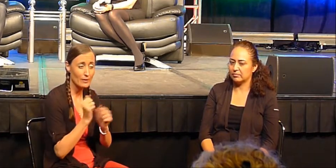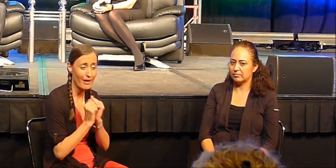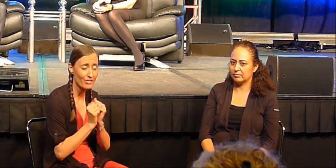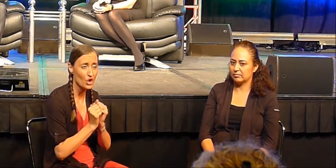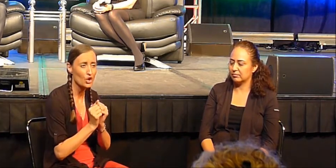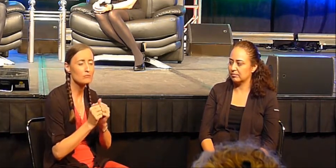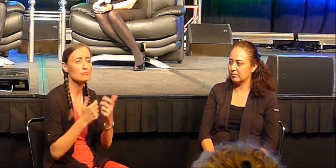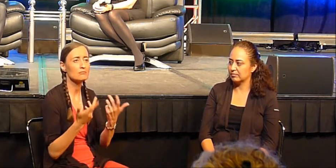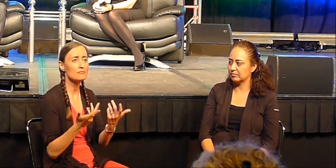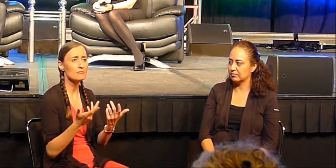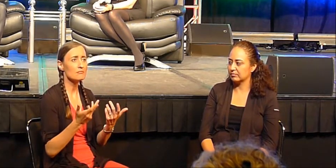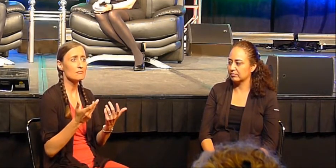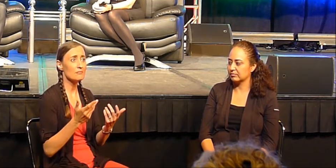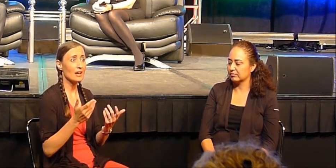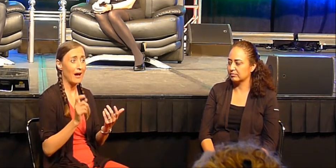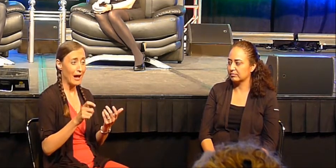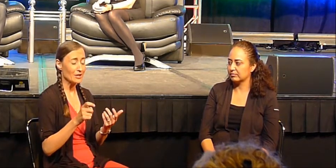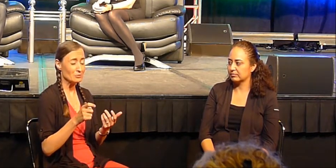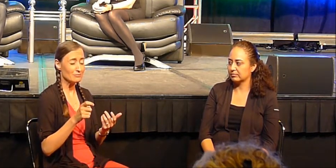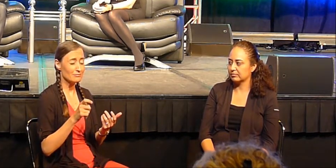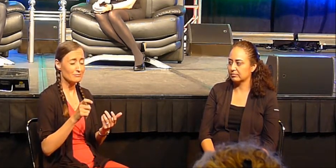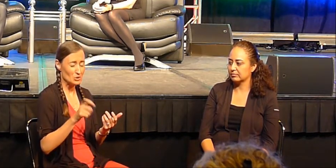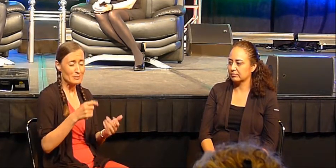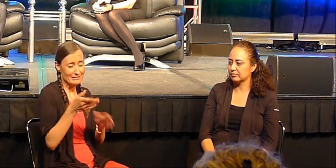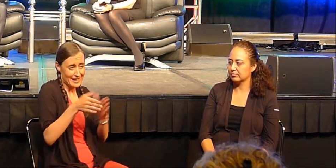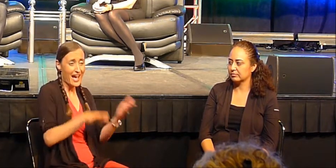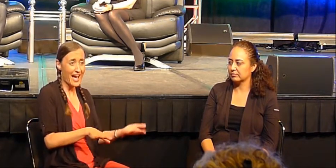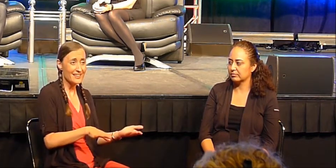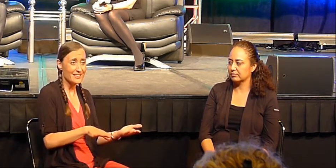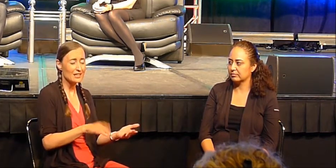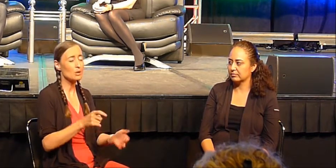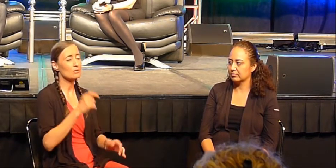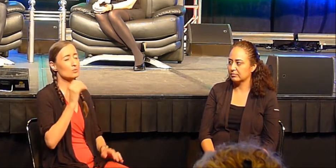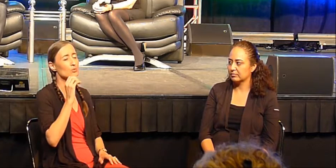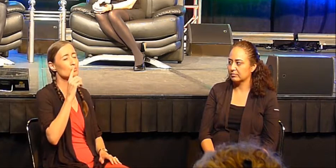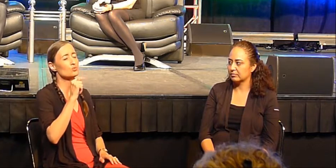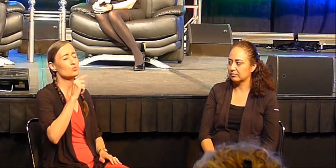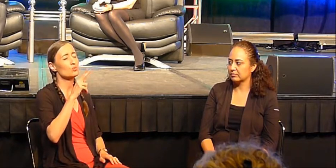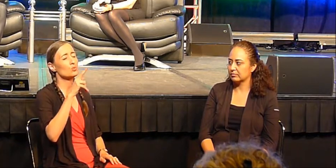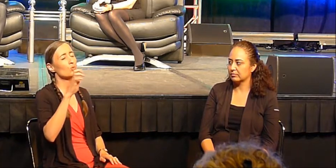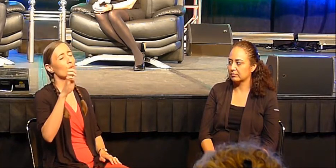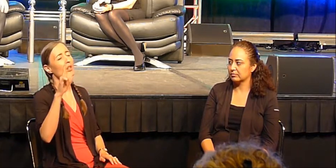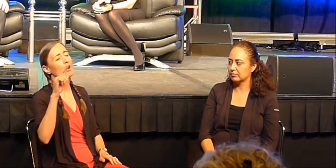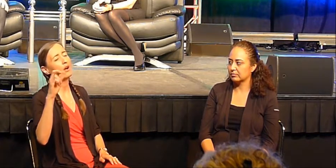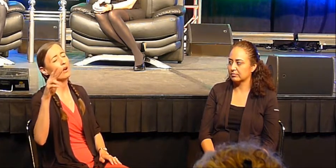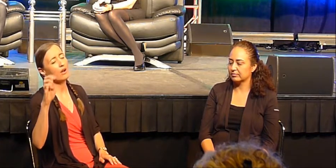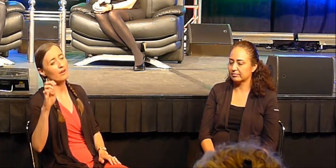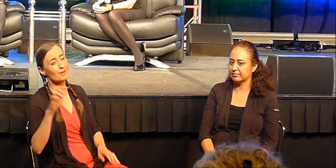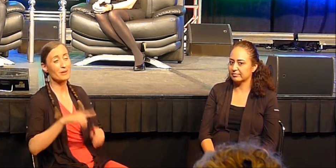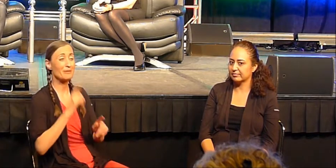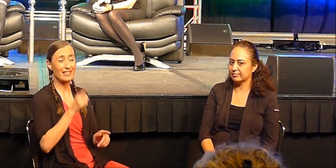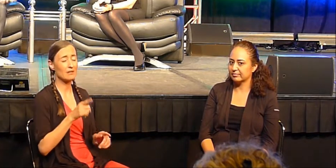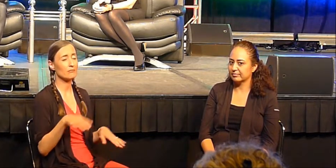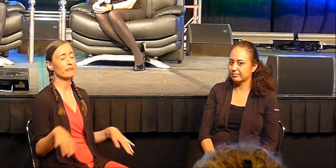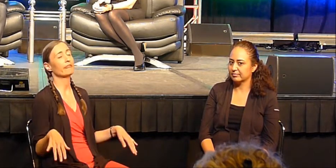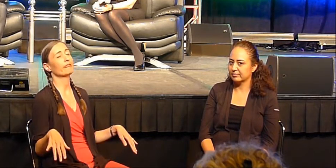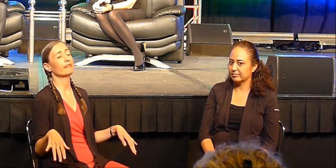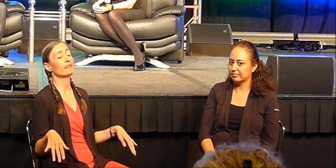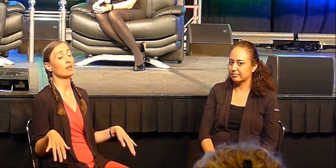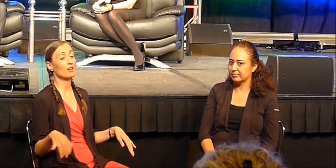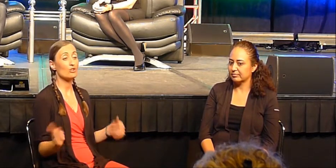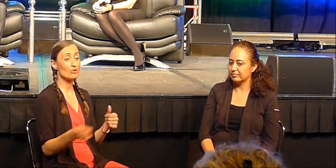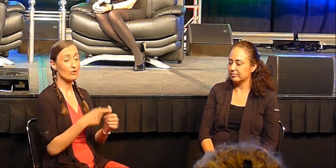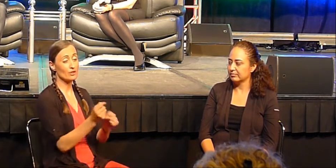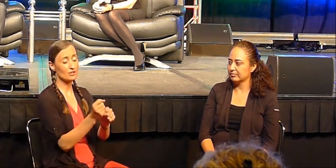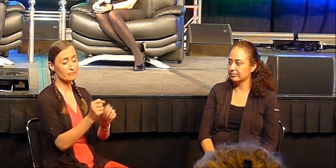true love when he pumped my chest, whatever. And I'm really just laying there doing not much. And first